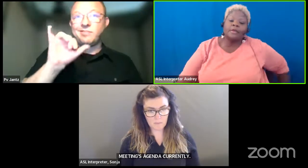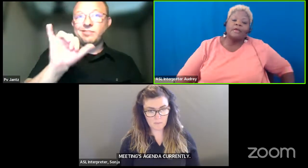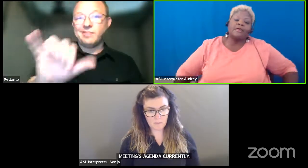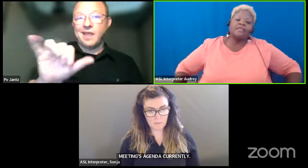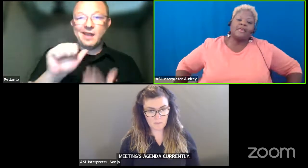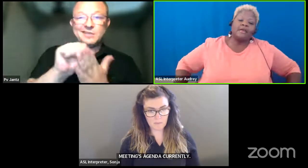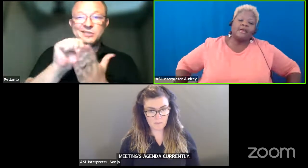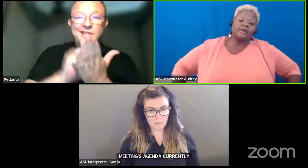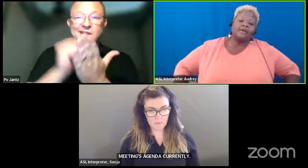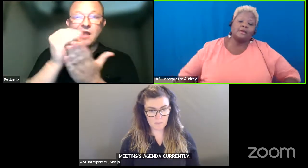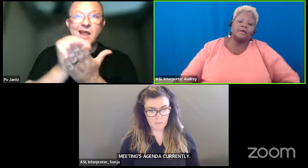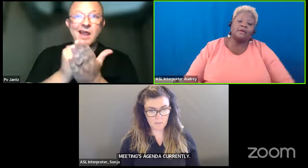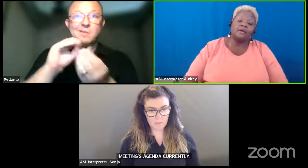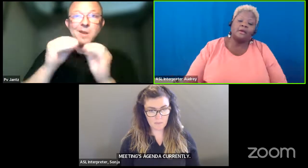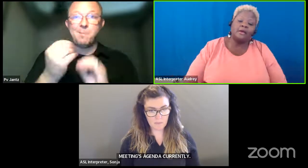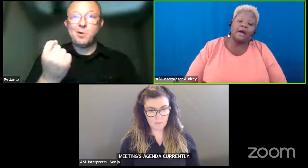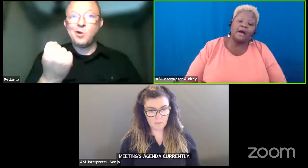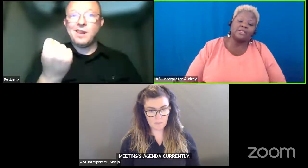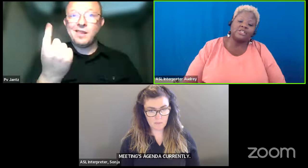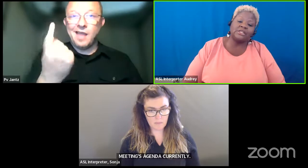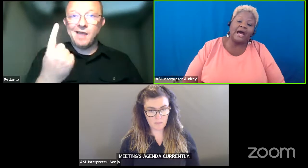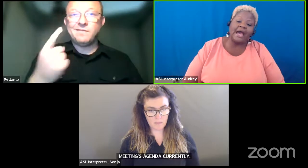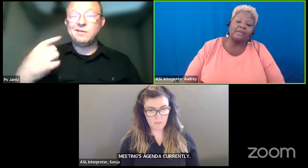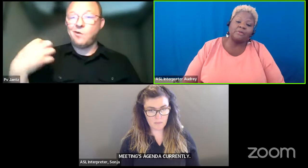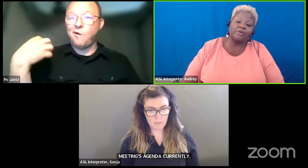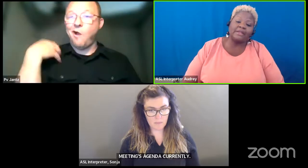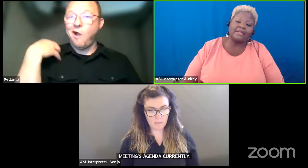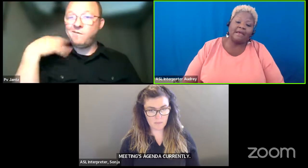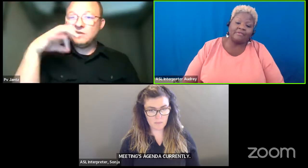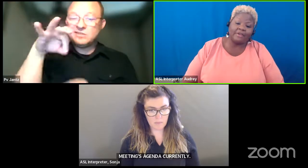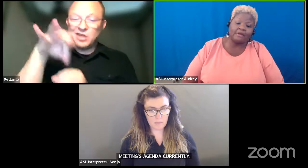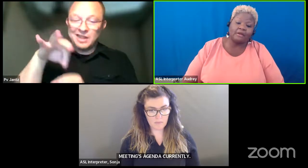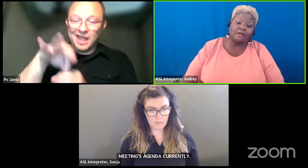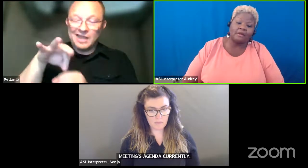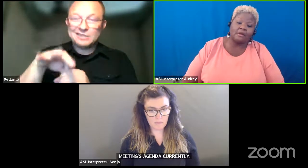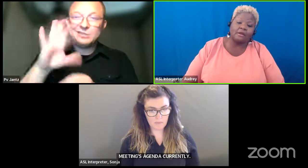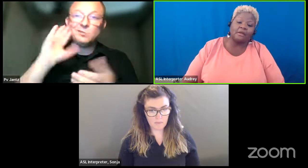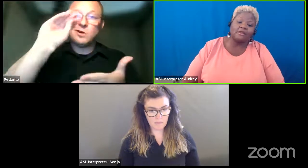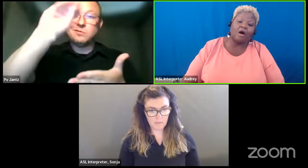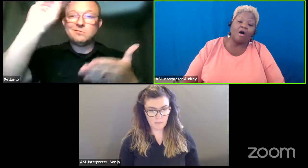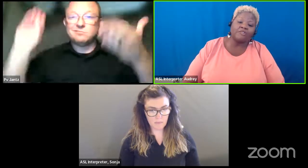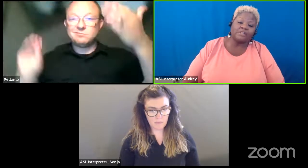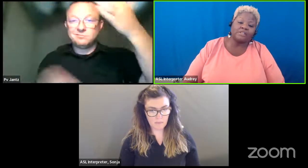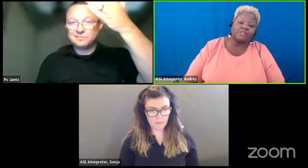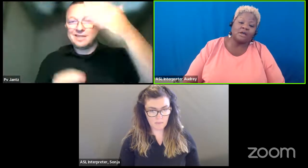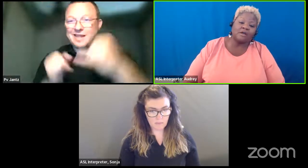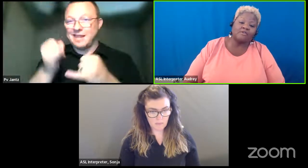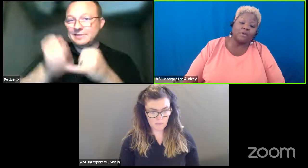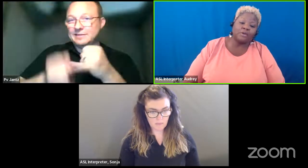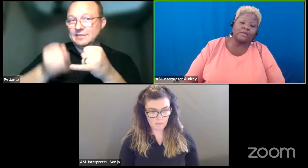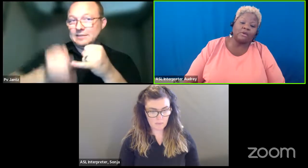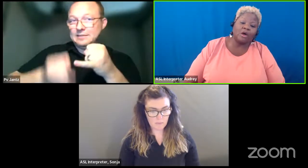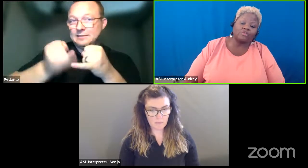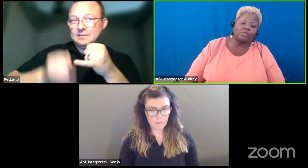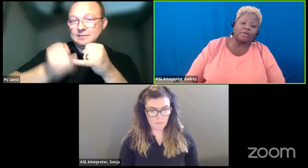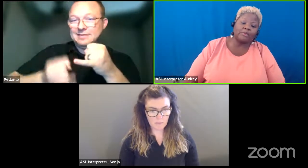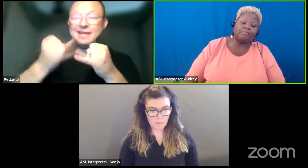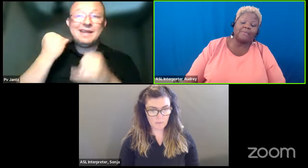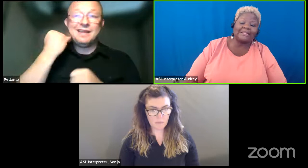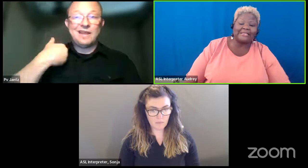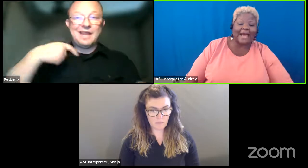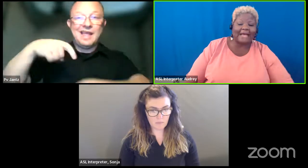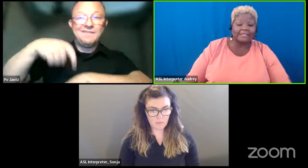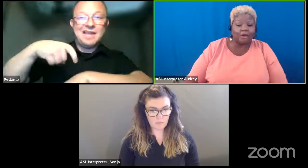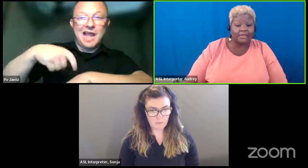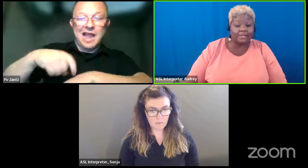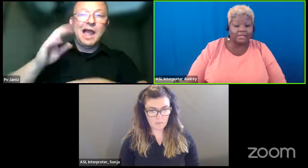Then agenda item number 11, The office voting will also be